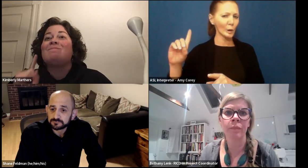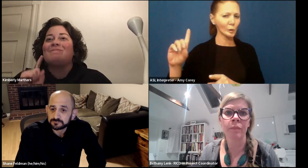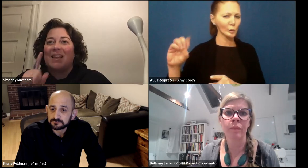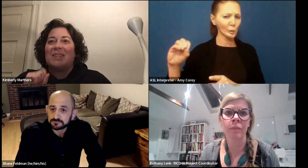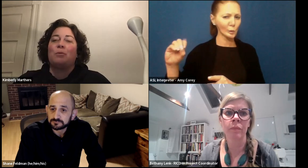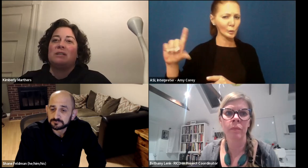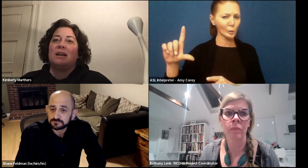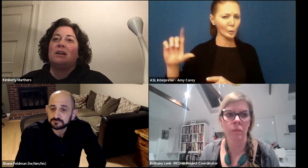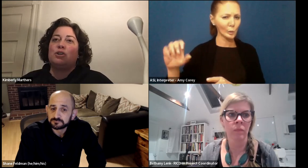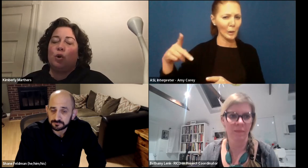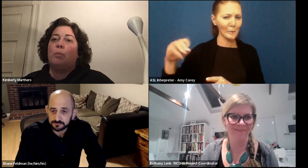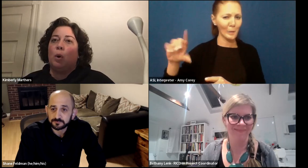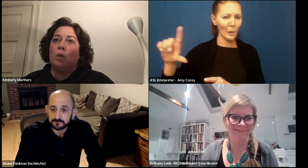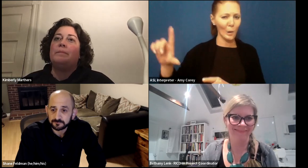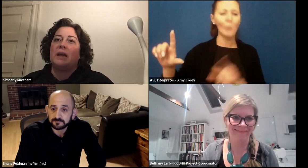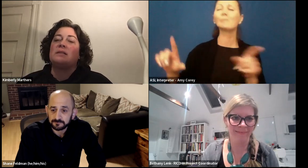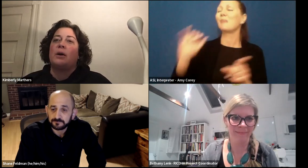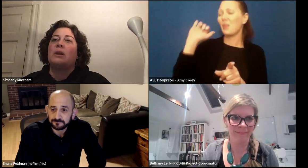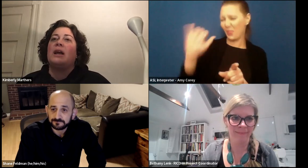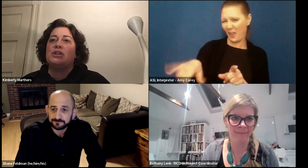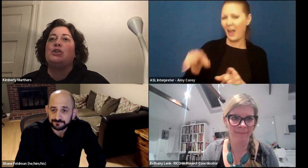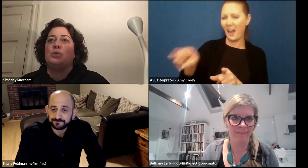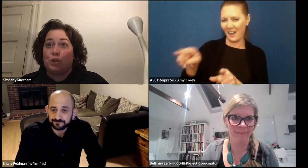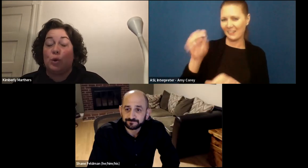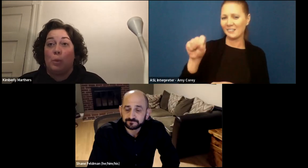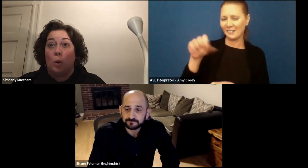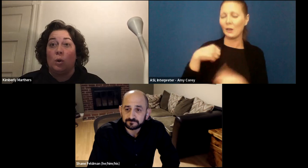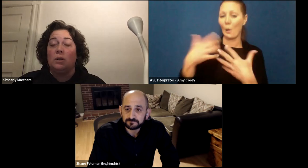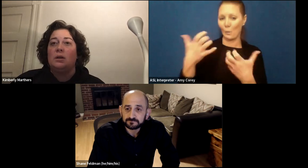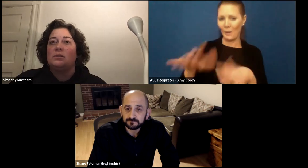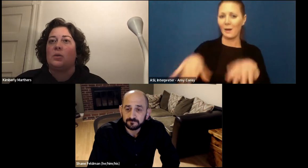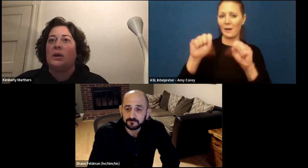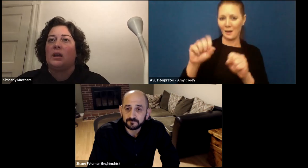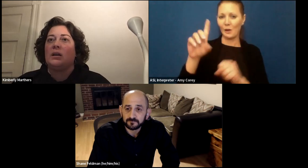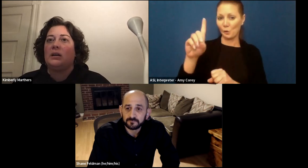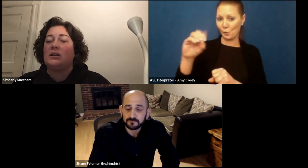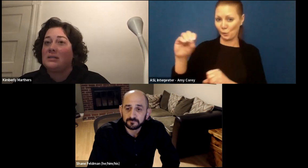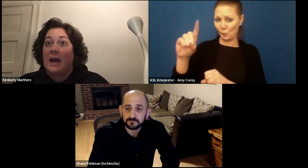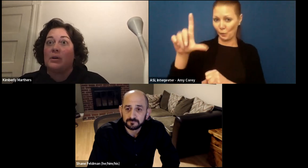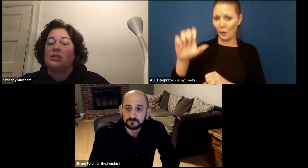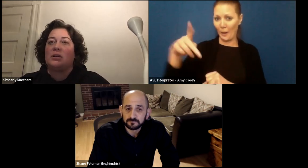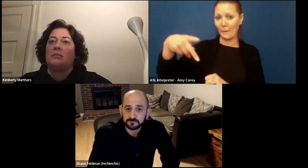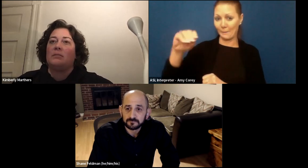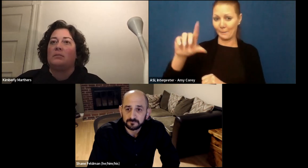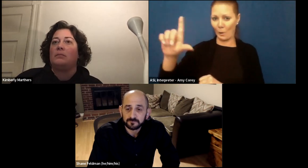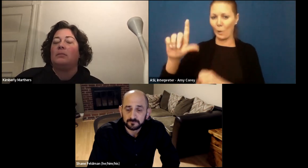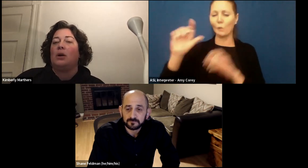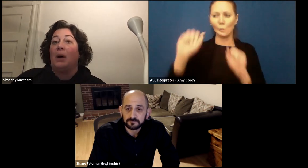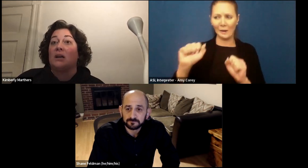poll? That was it, a doodle poll. Yes, I would like to do a doodle poll so we can establish